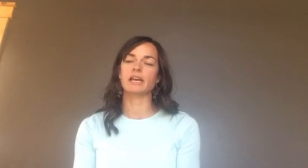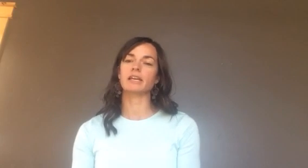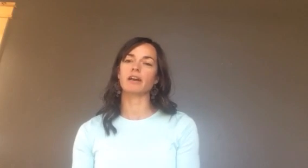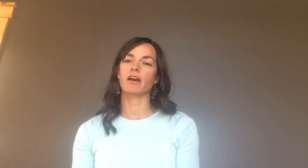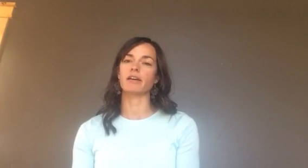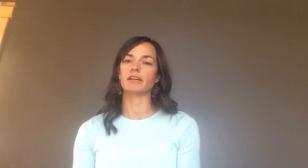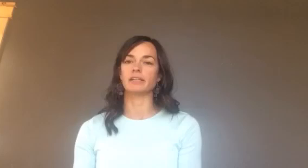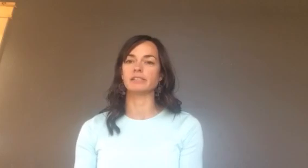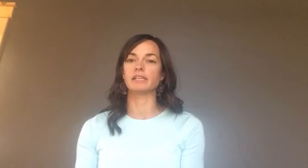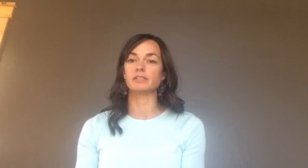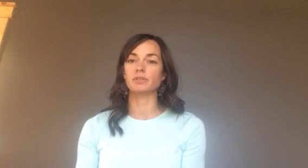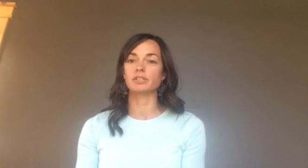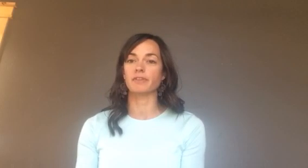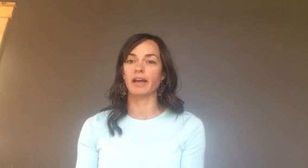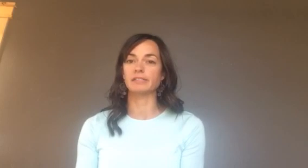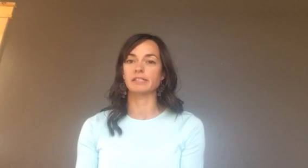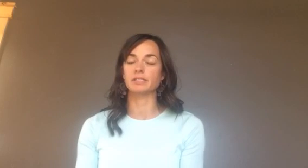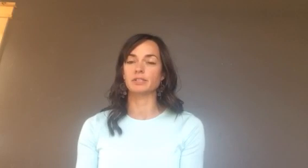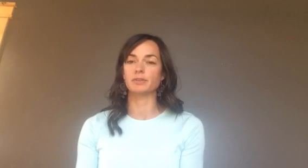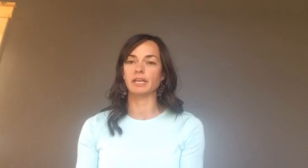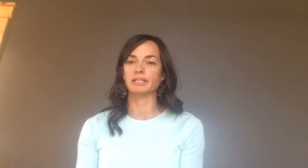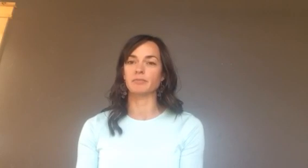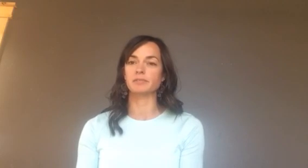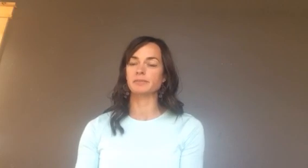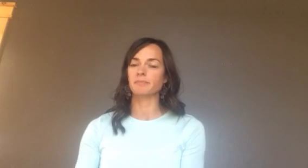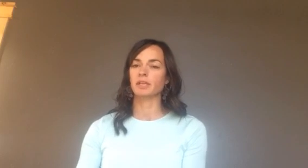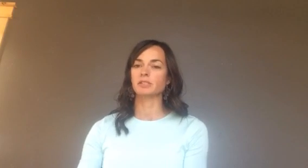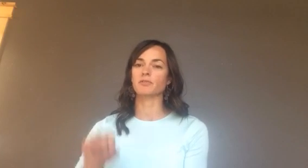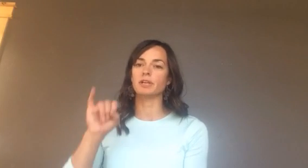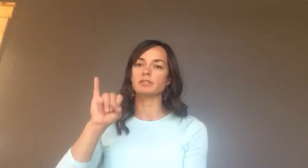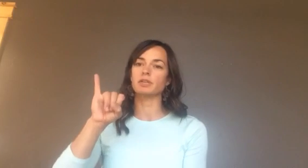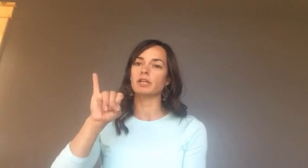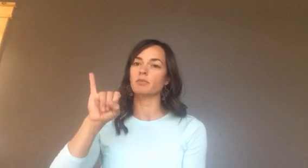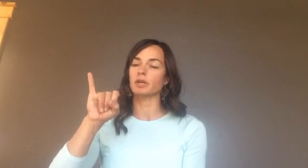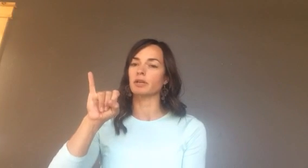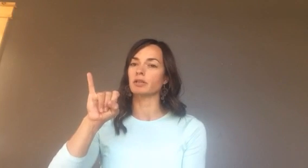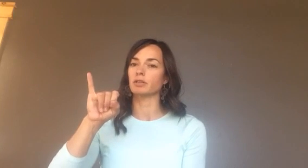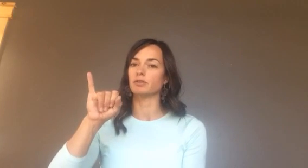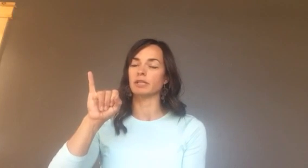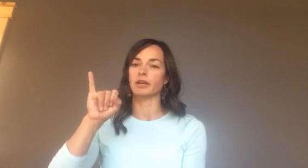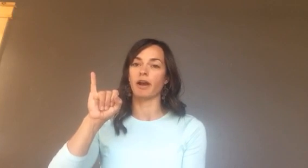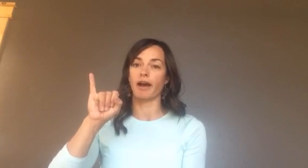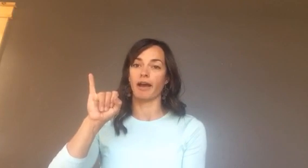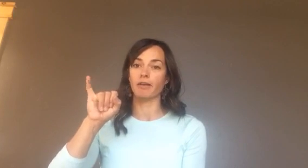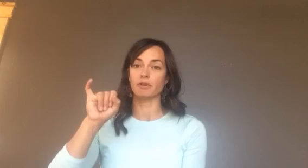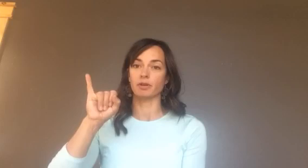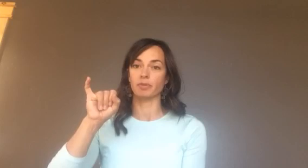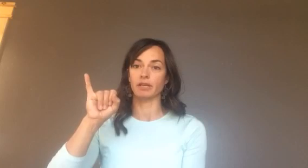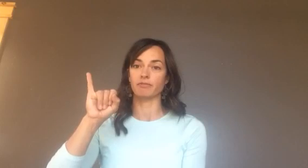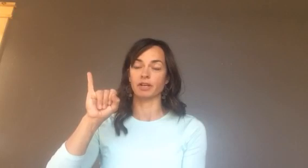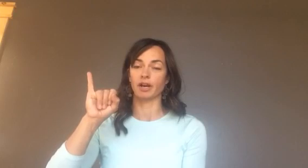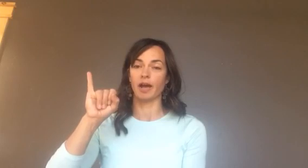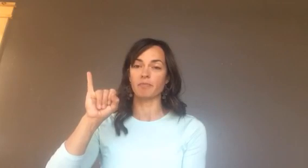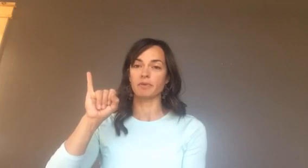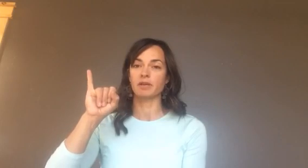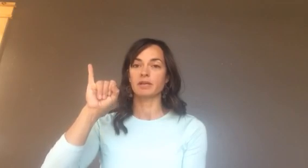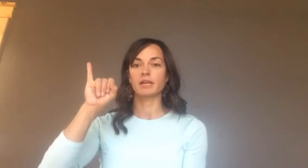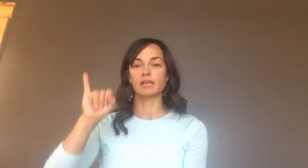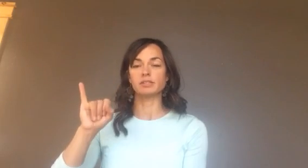second card is Israel divides into 2 kingdoms. So for Israel, we're going to use the letter I with your pinky finger up.